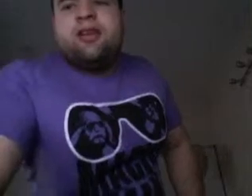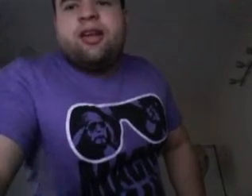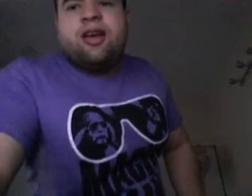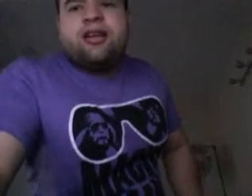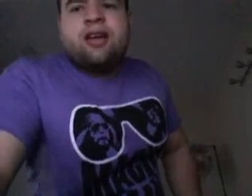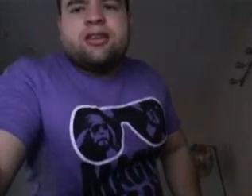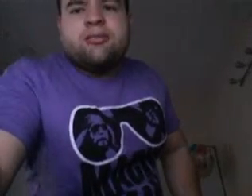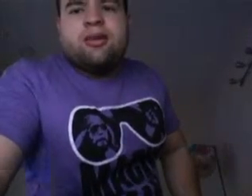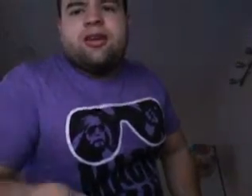They talk to me.